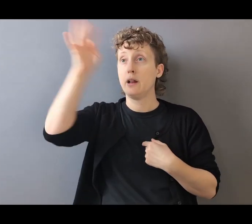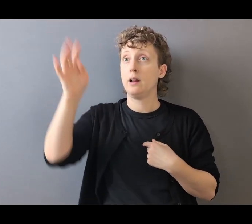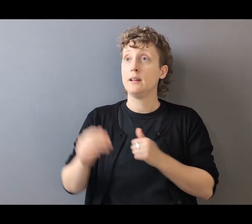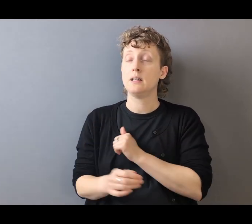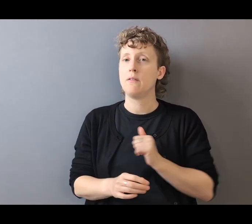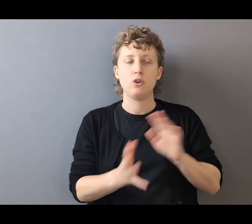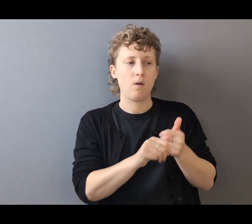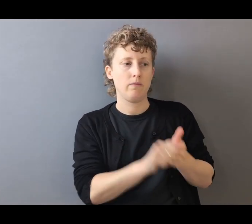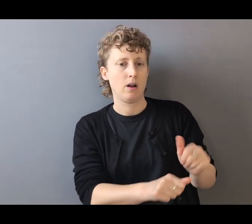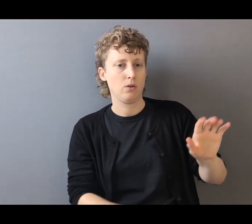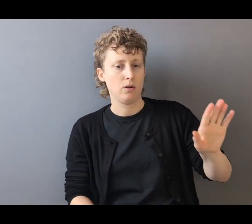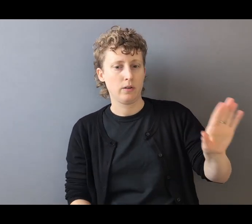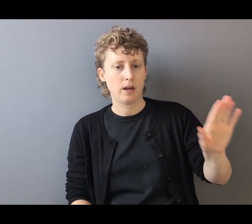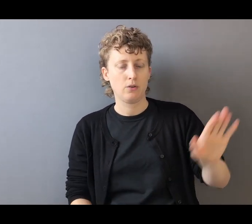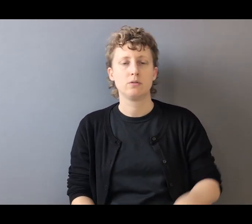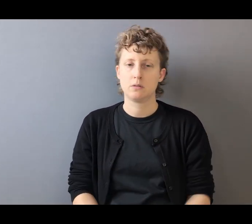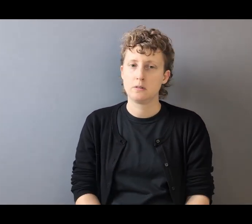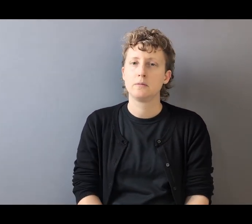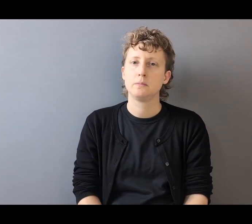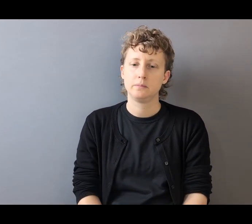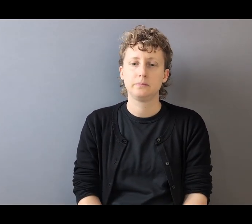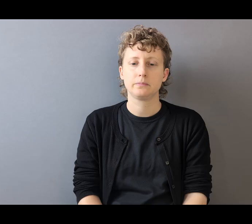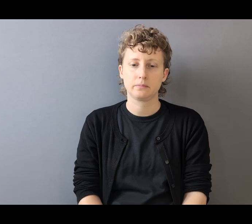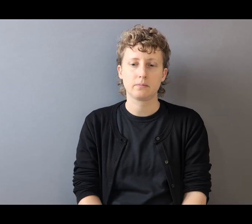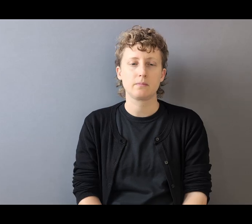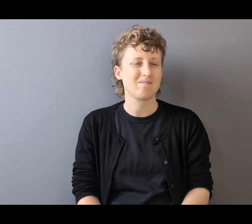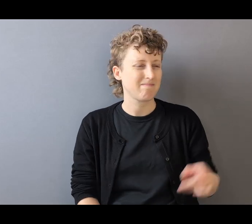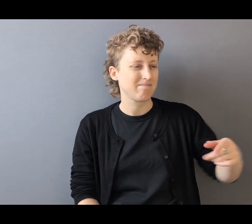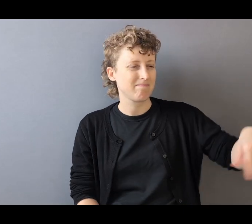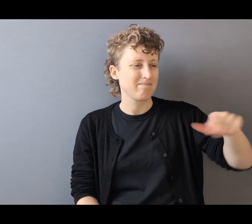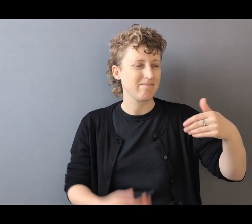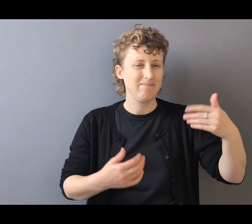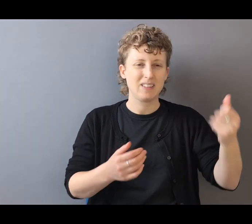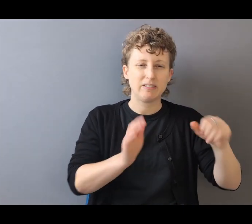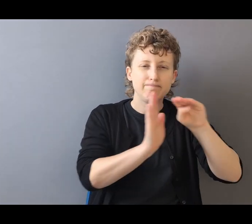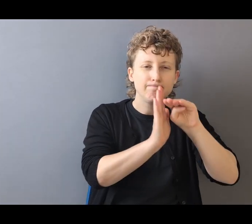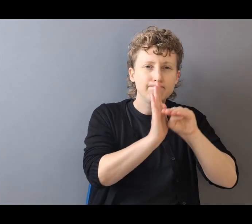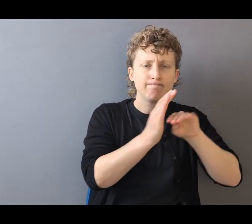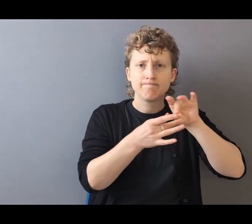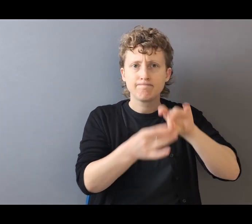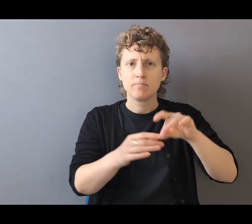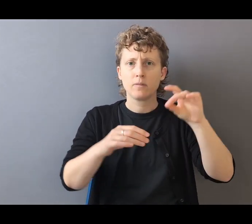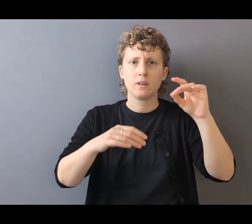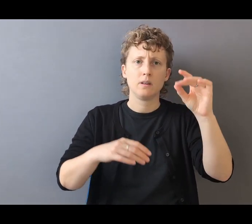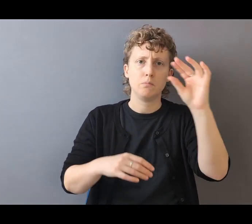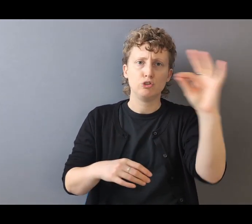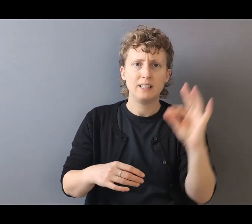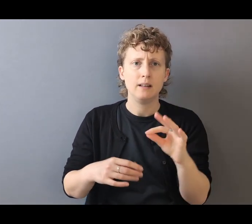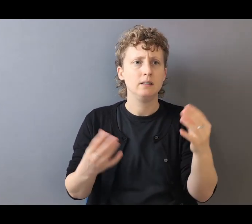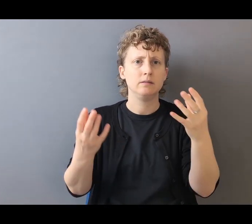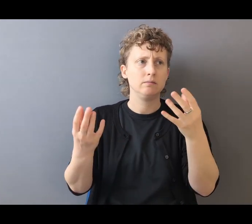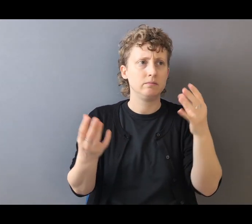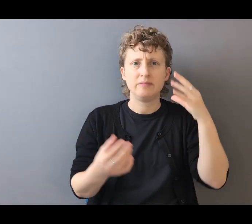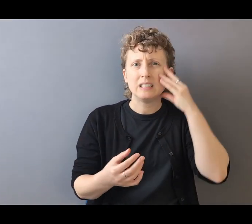that. And there is something with how many percentage and how much experience and all of that. So there are some rules around this. So that could be part of it. That said, of